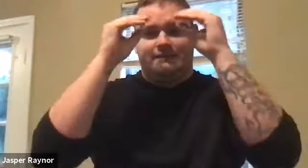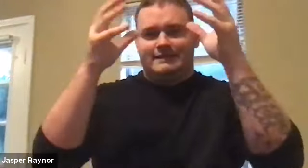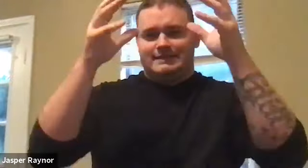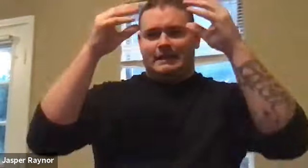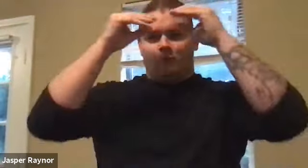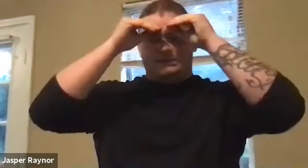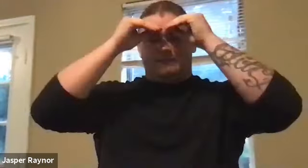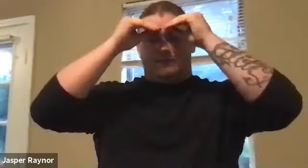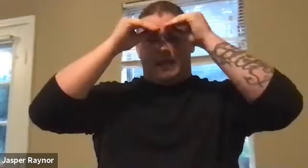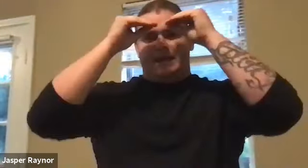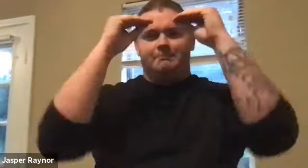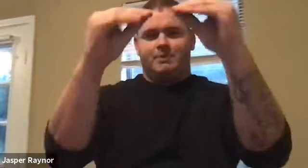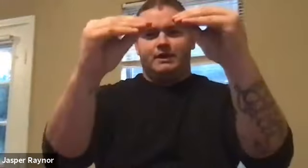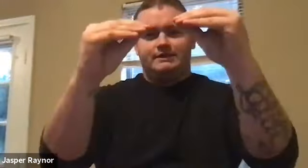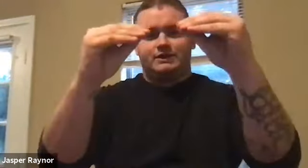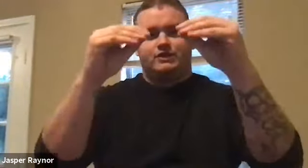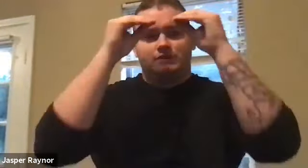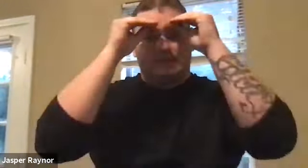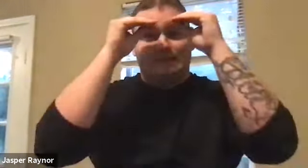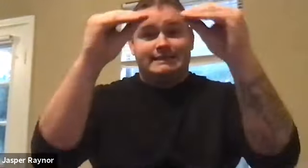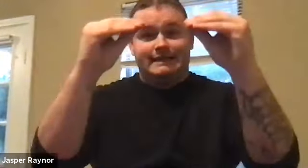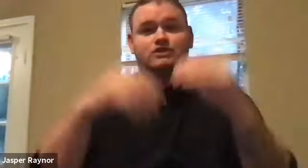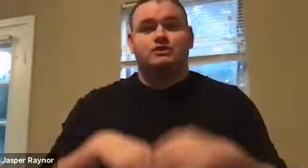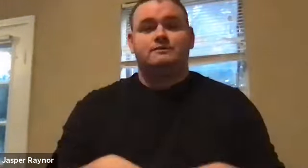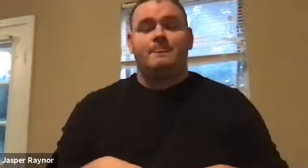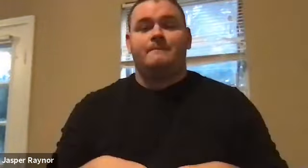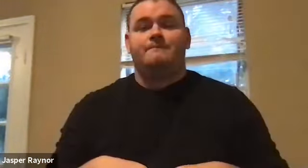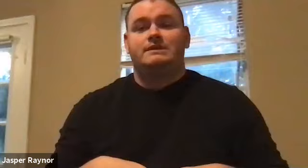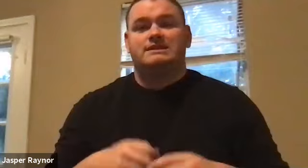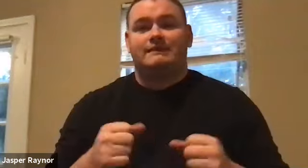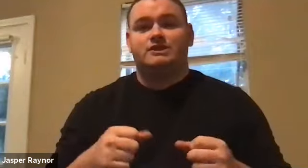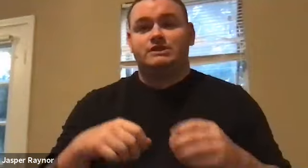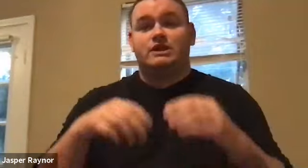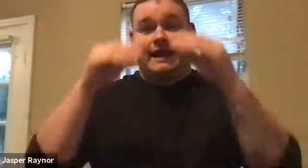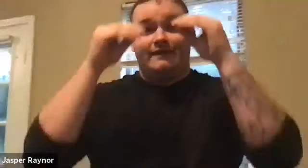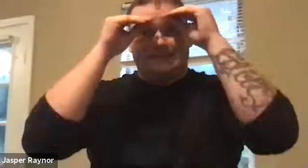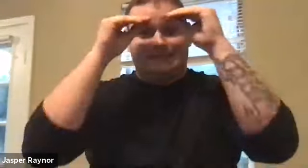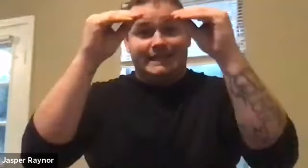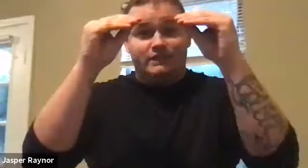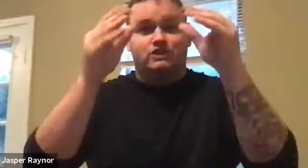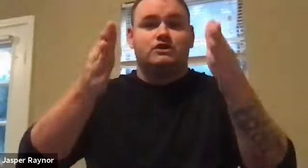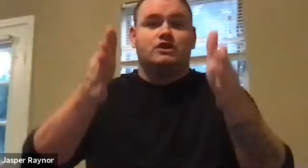Think taking wisdom from my head and putting it to yours. Teach. Sign for teach. And then teach